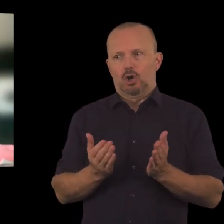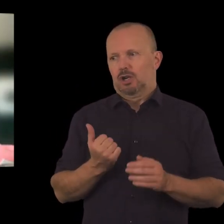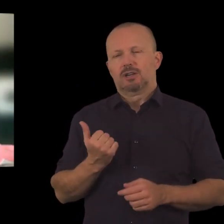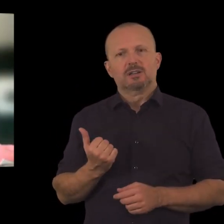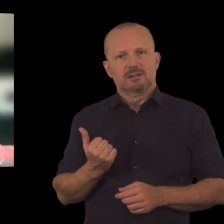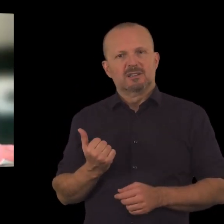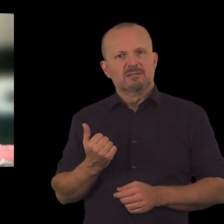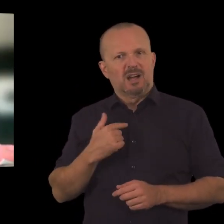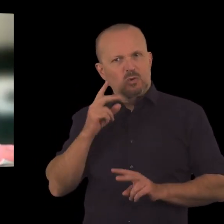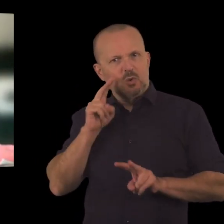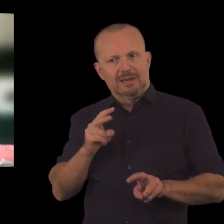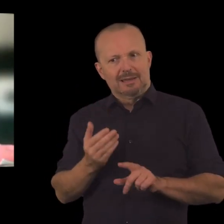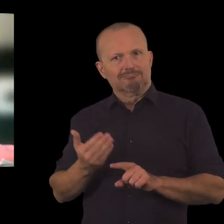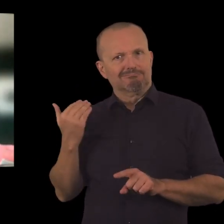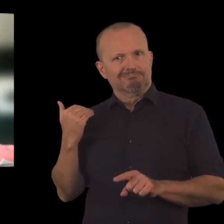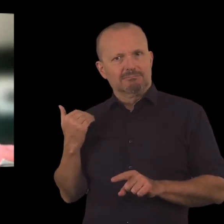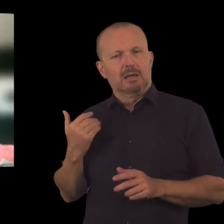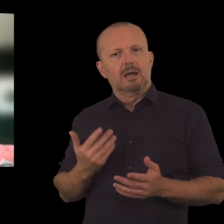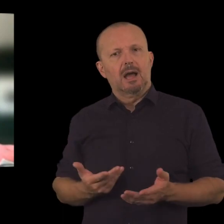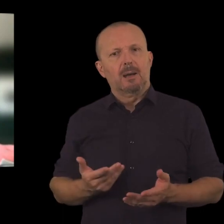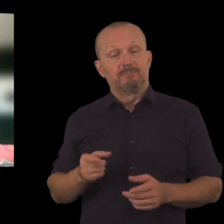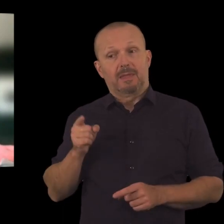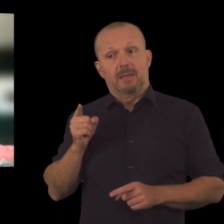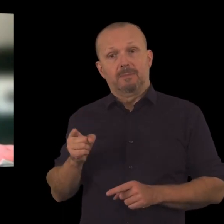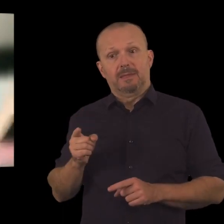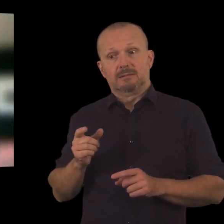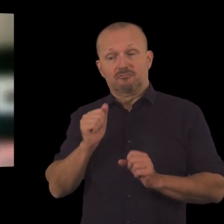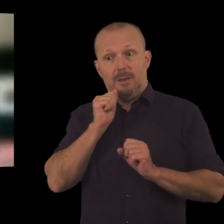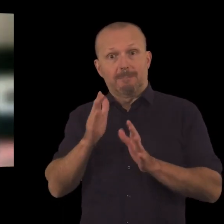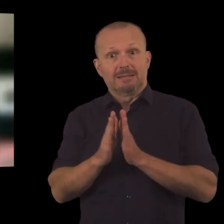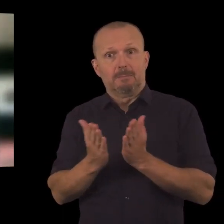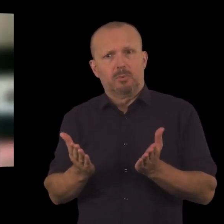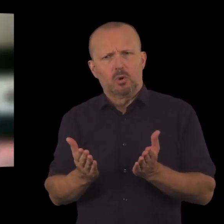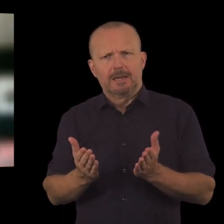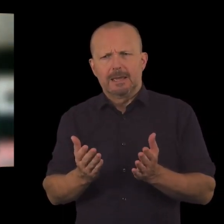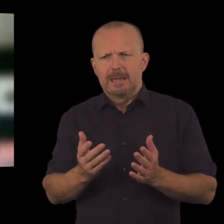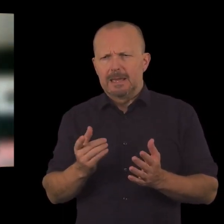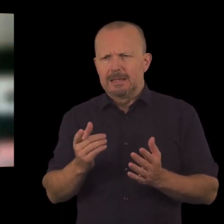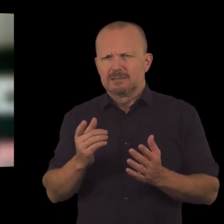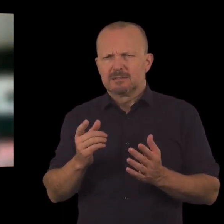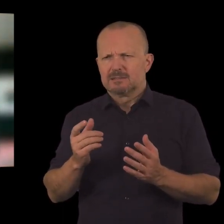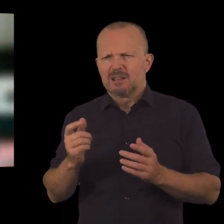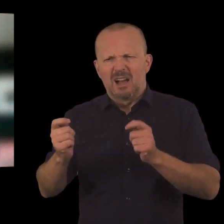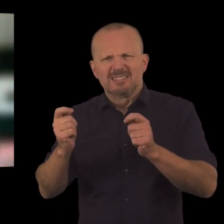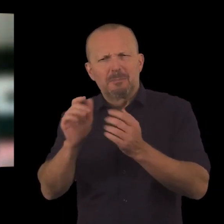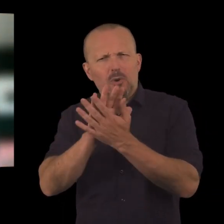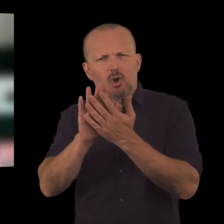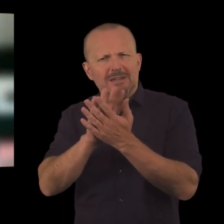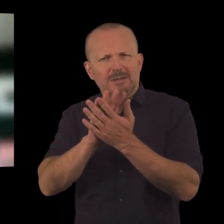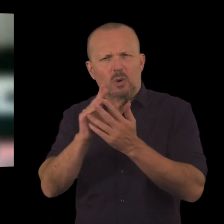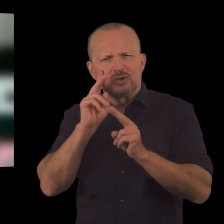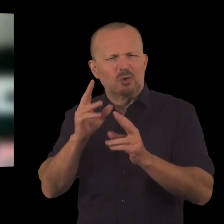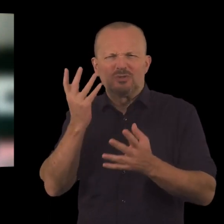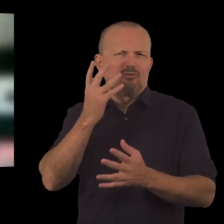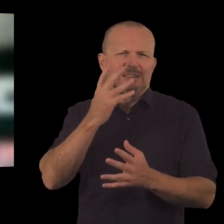book earlier as I was finalising plans. This is an amazing book. Oh no, the blurring is not going to show